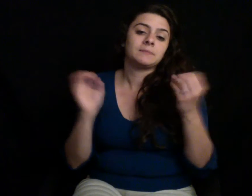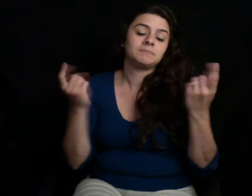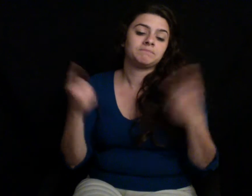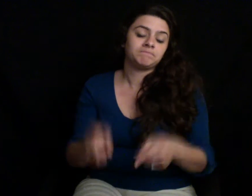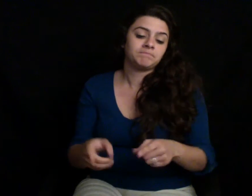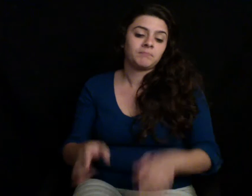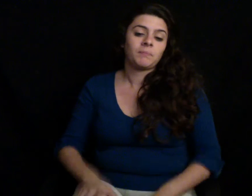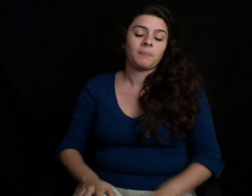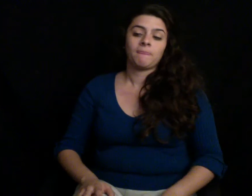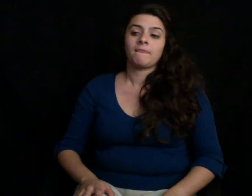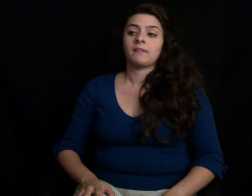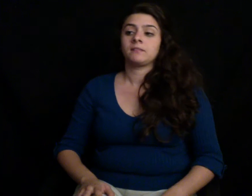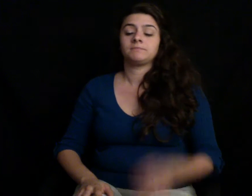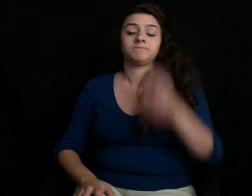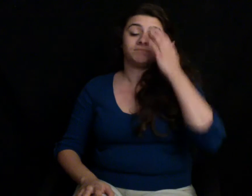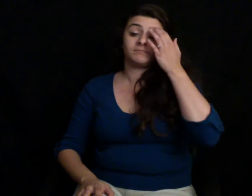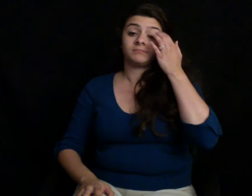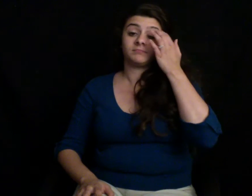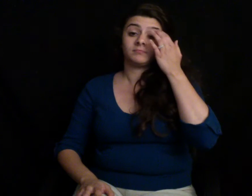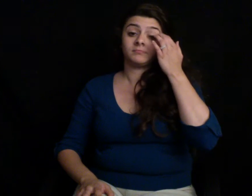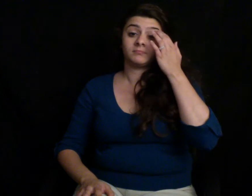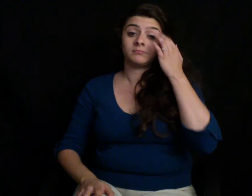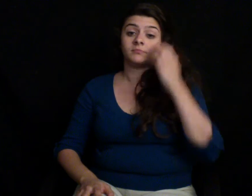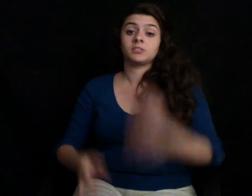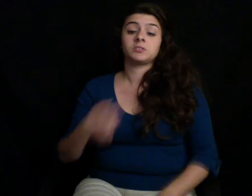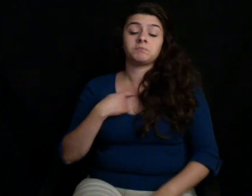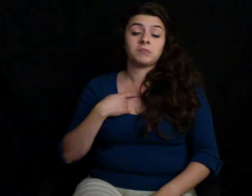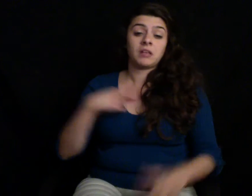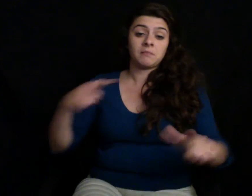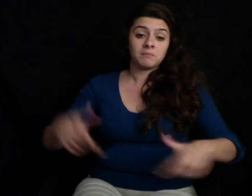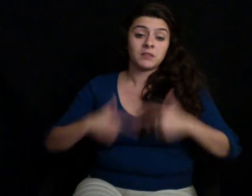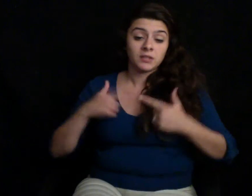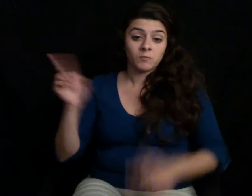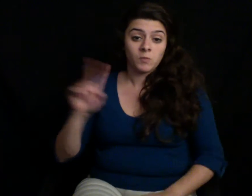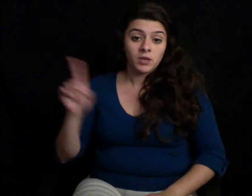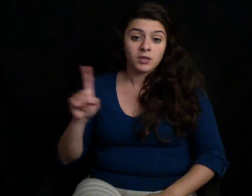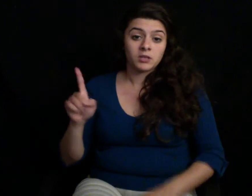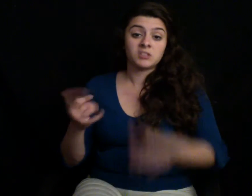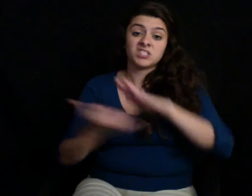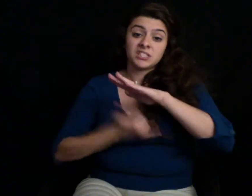feet of snow on the ground, so I was living in the subways. After 6 weeks of being homeless and performing